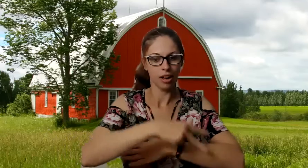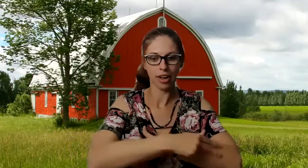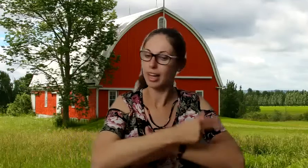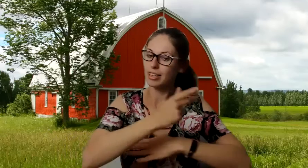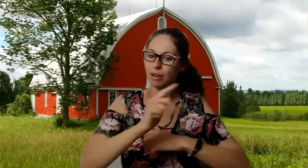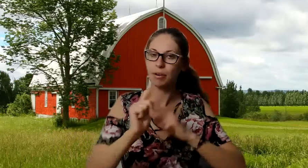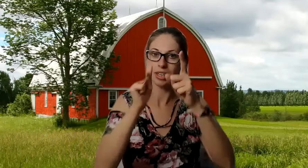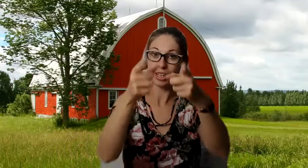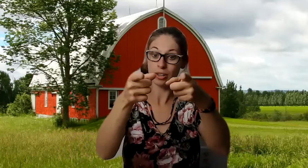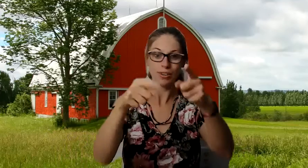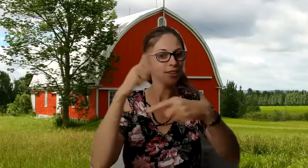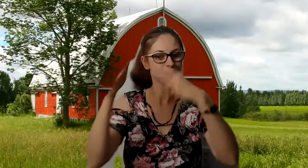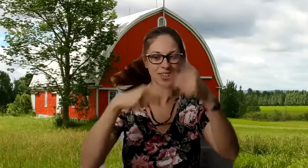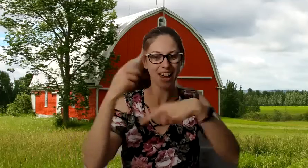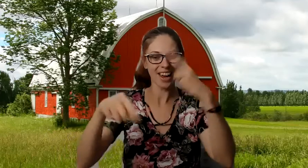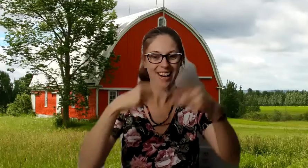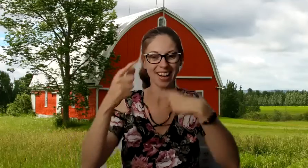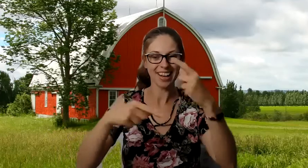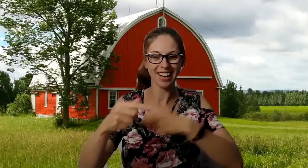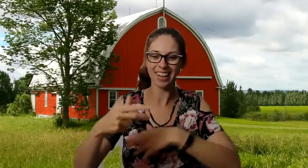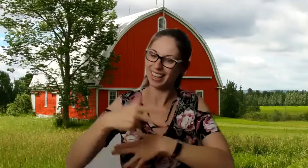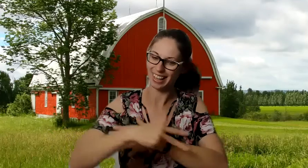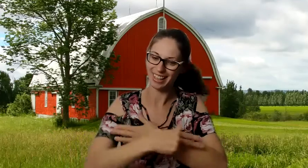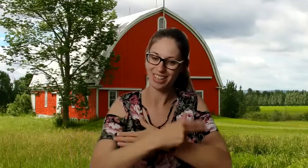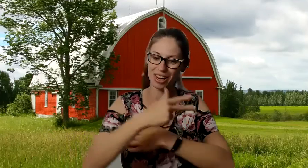Okay, guys, I want to see you do some signing. It's sheep.